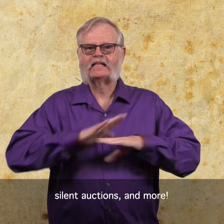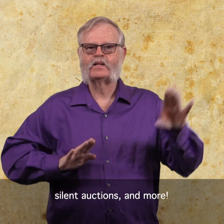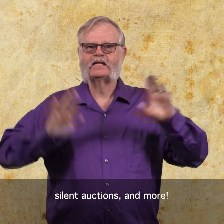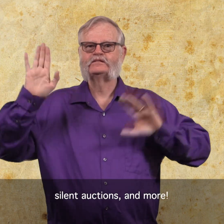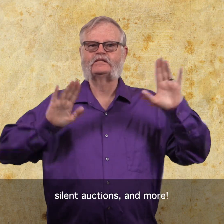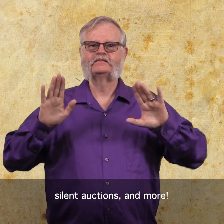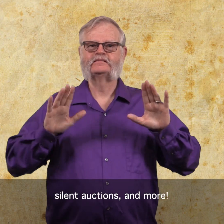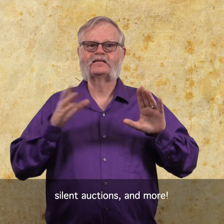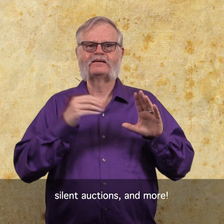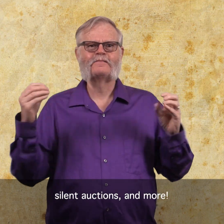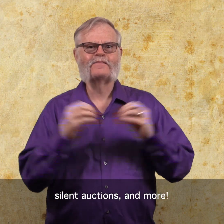auctions, and more!